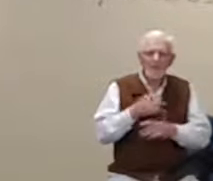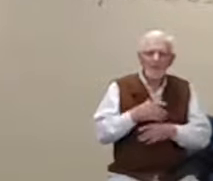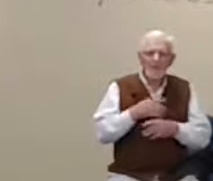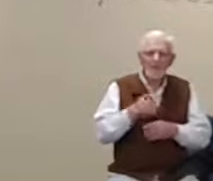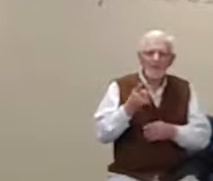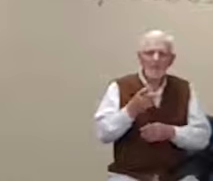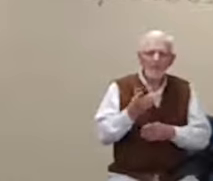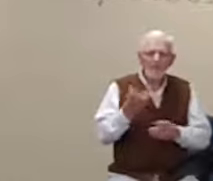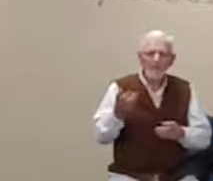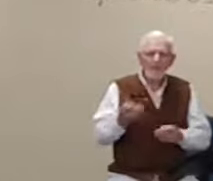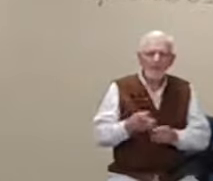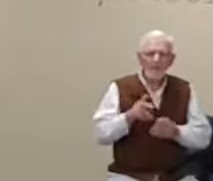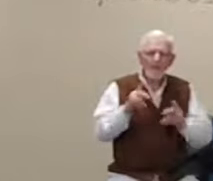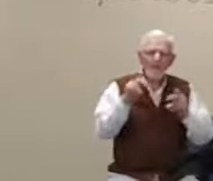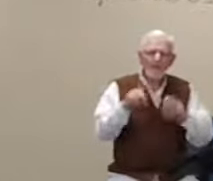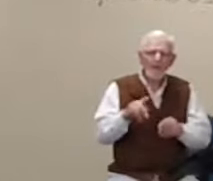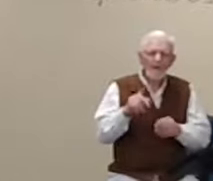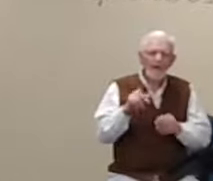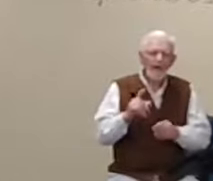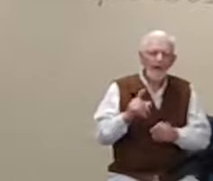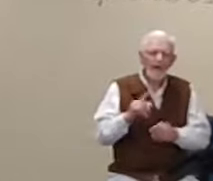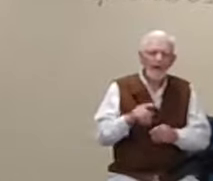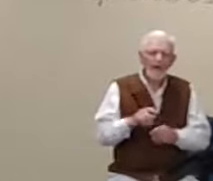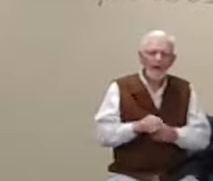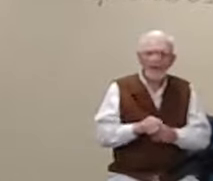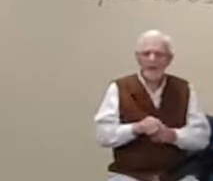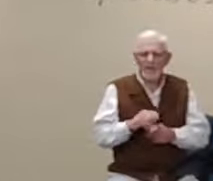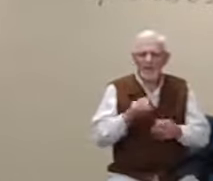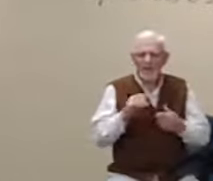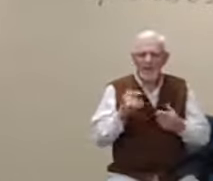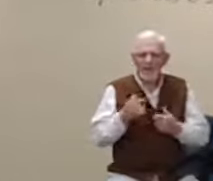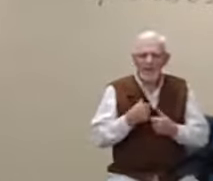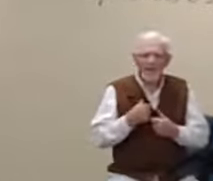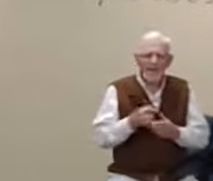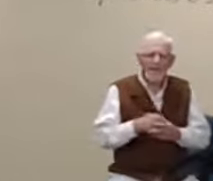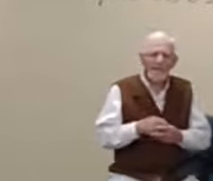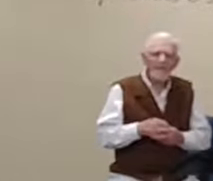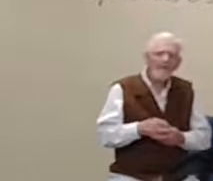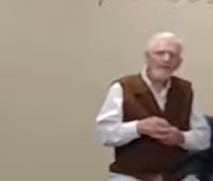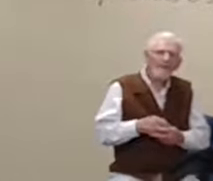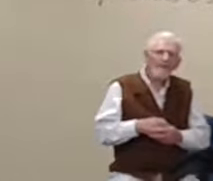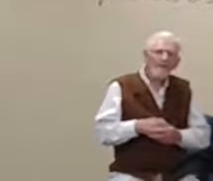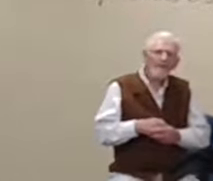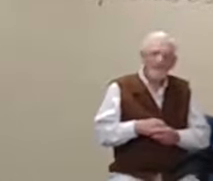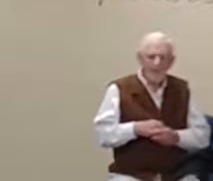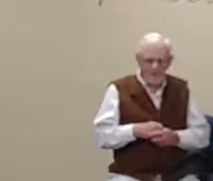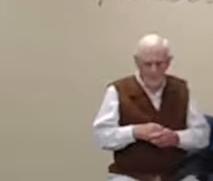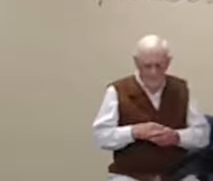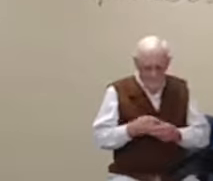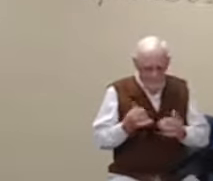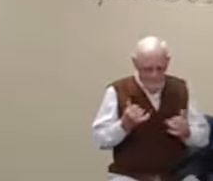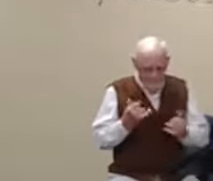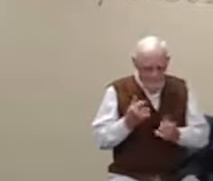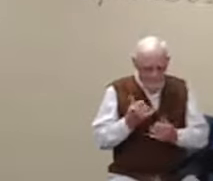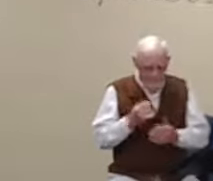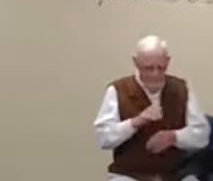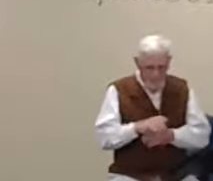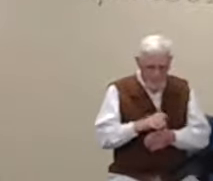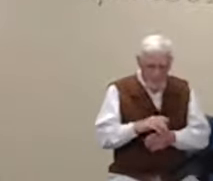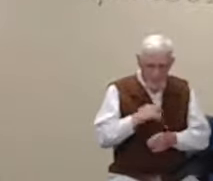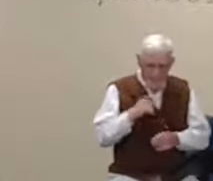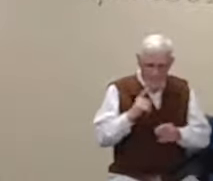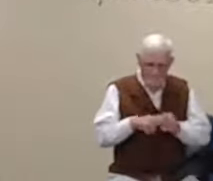putting us up. You took a huge load off. I mean, I had plan B, plan C. I was just told my wife, honey, if it starts, I'm not going to go into